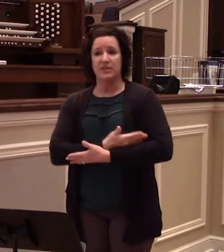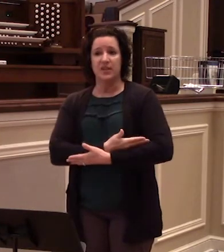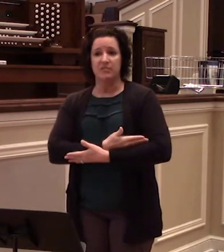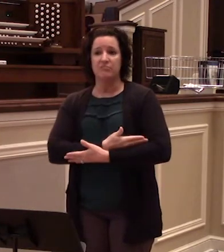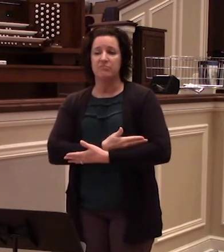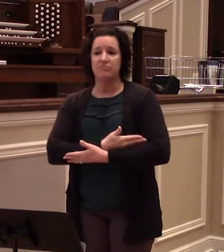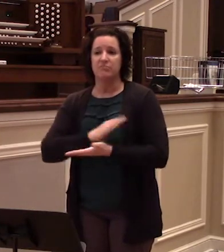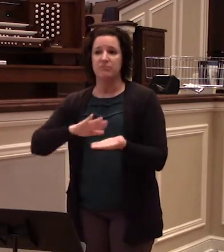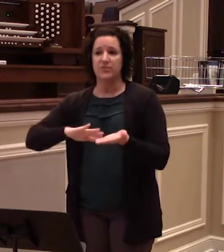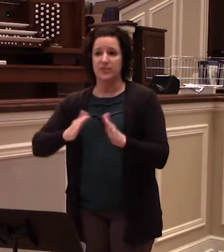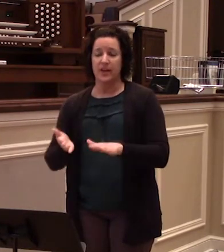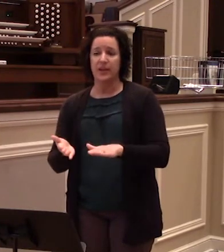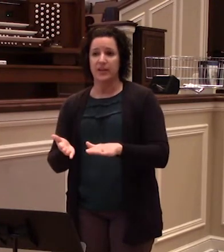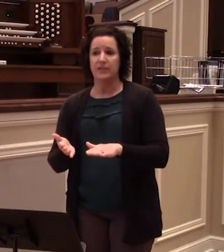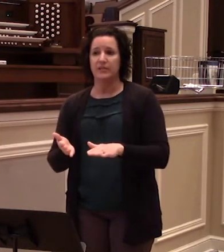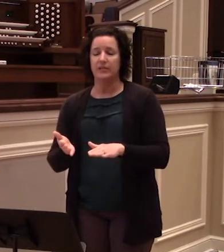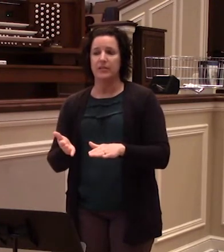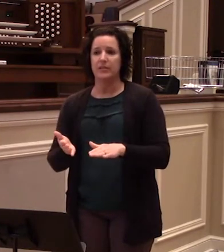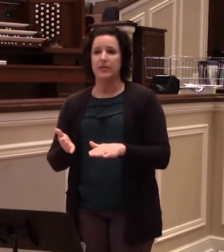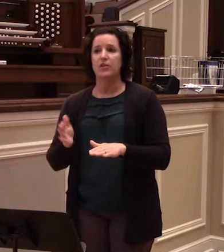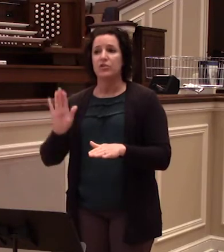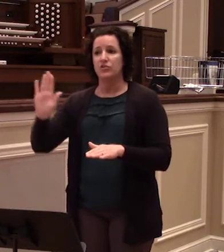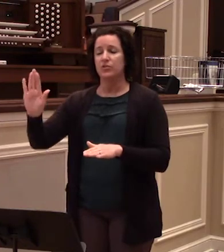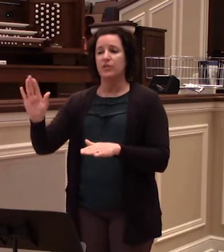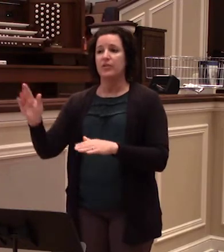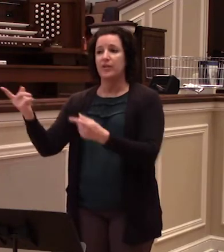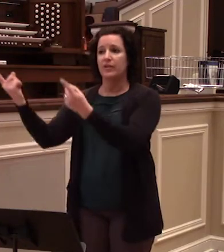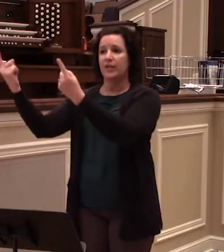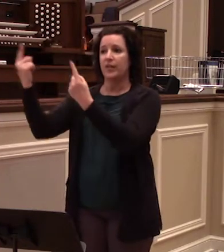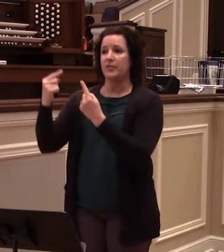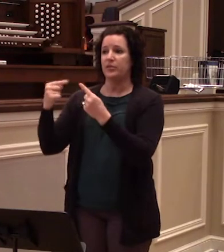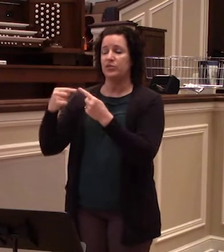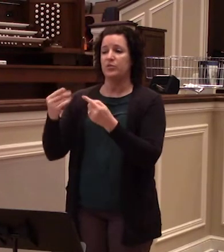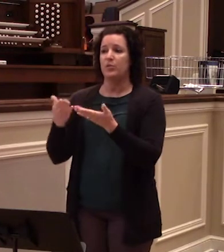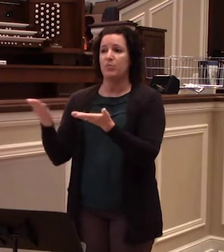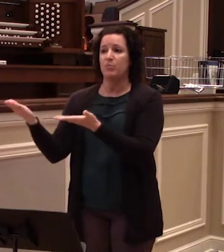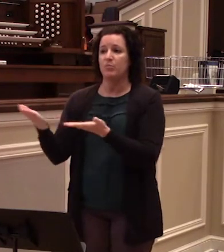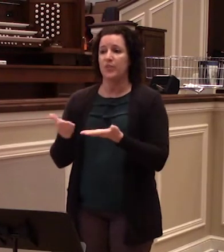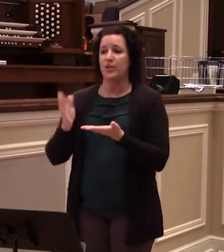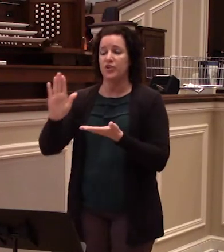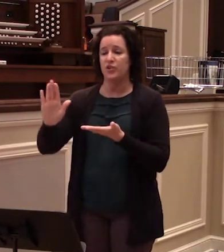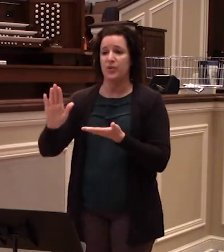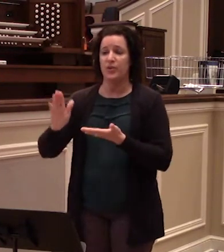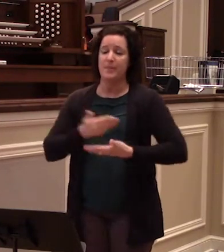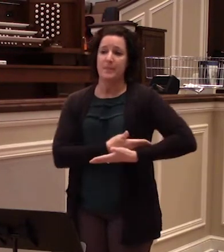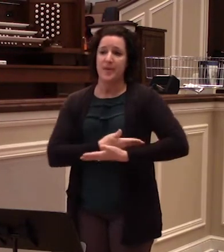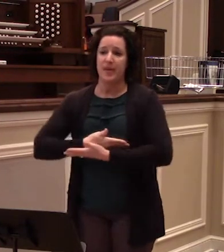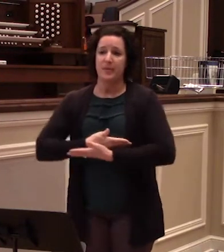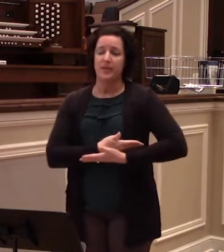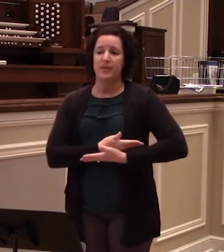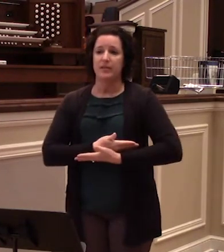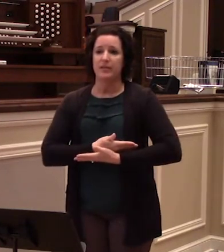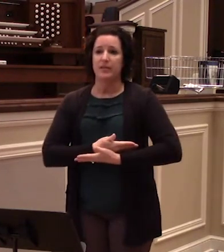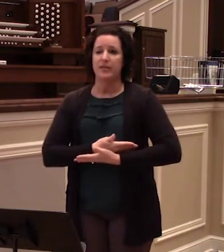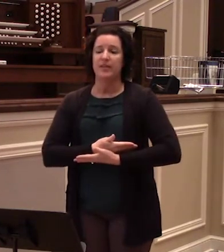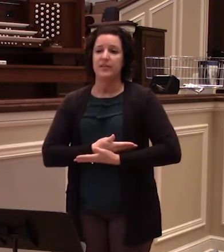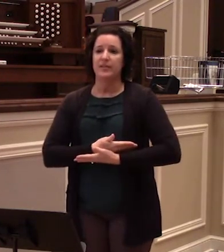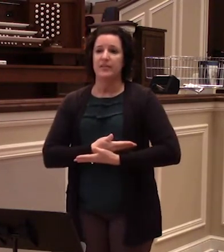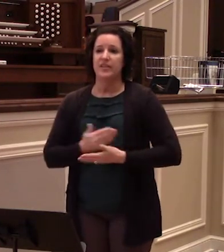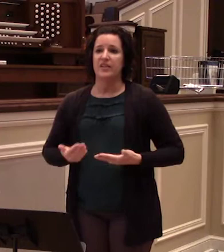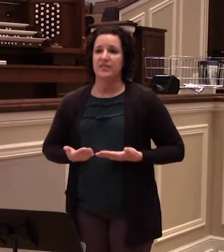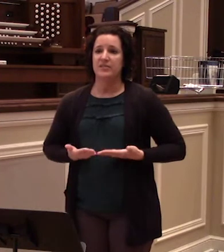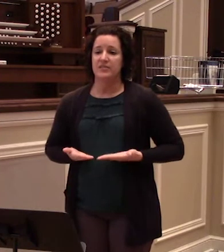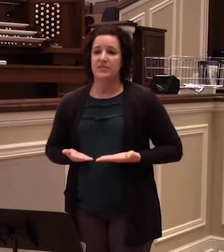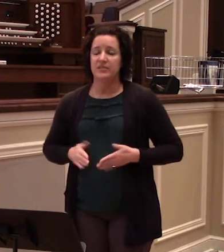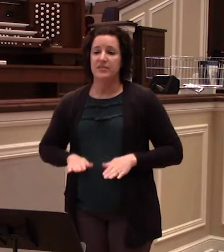and Joseph are coming to bring their firstborn and to redeem him. It speaks of a sacrifice that has to be